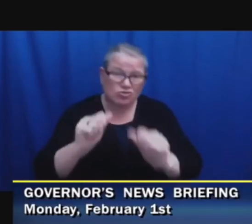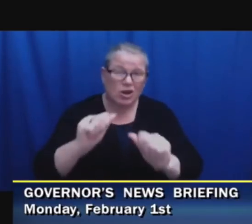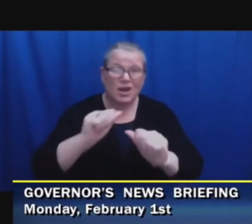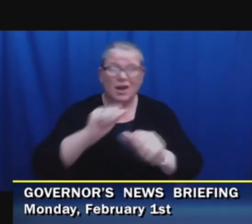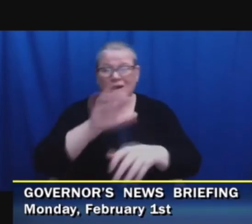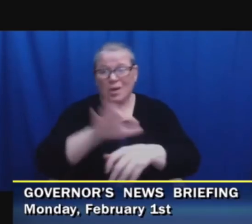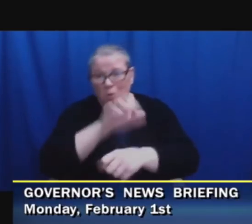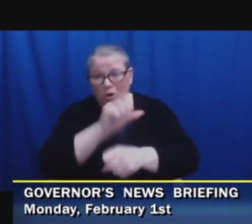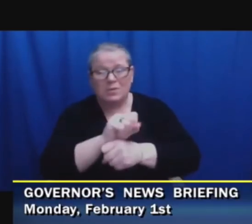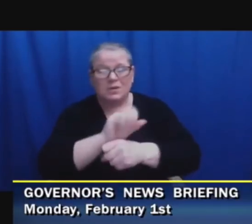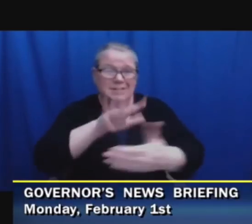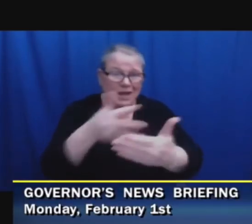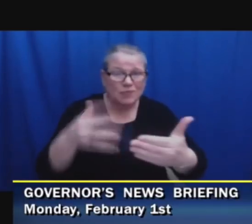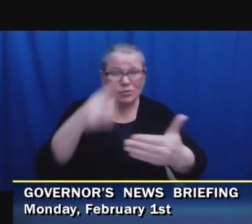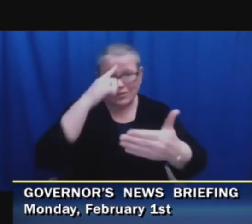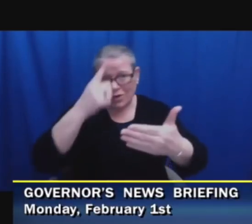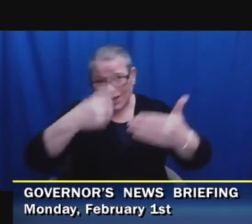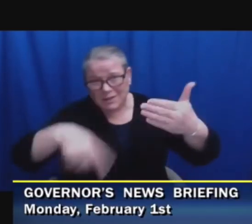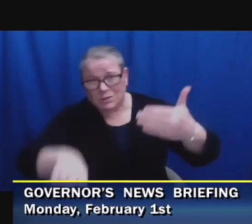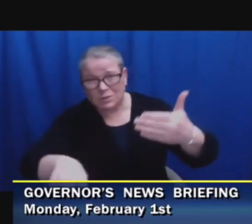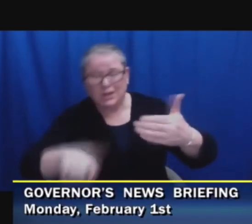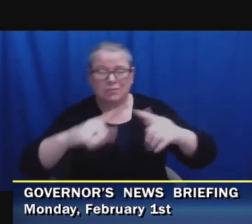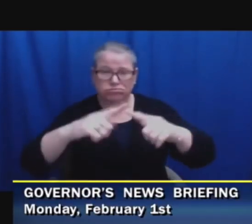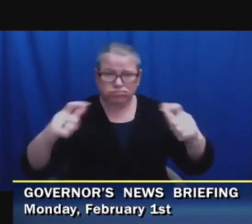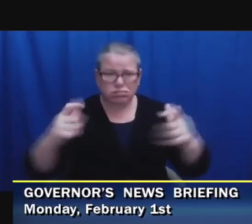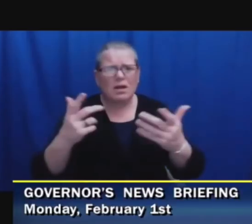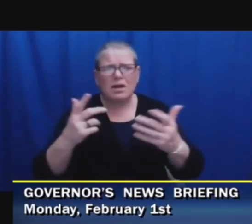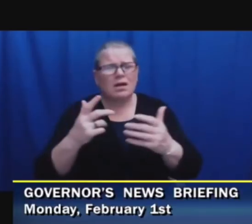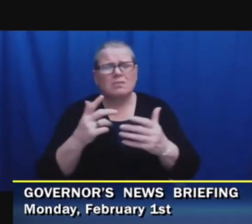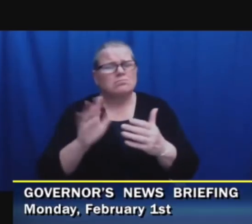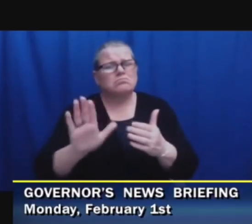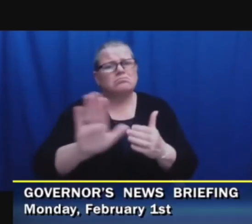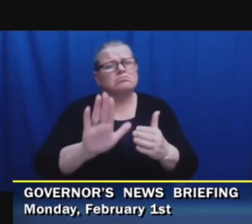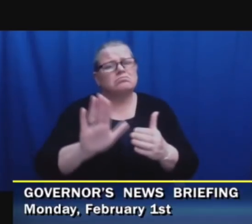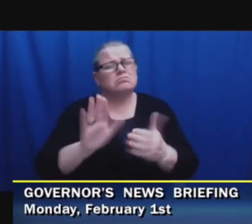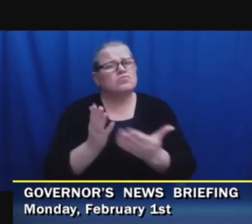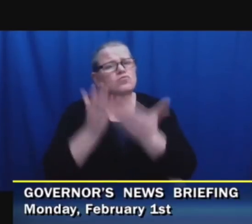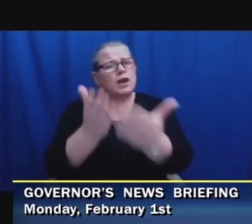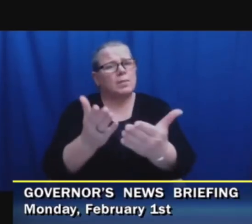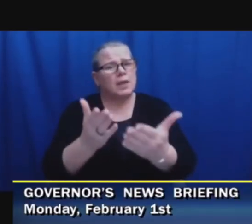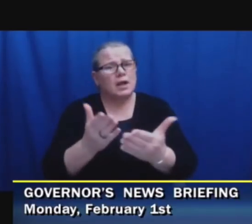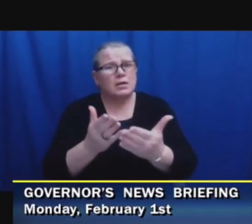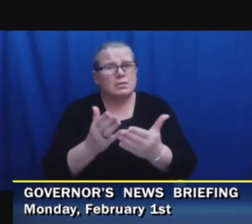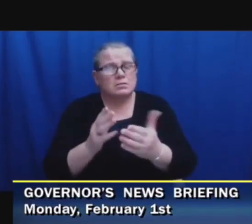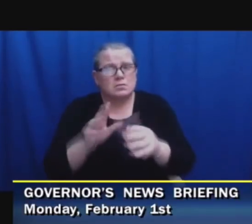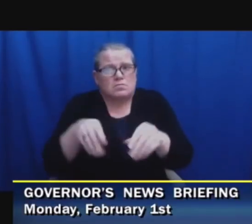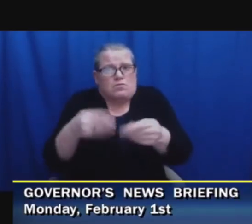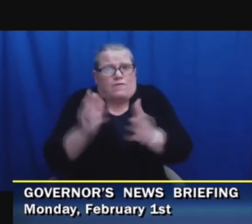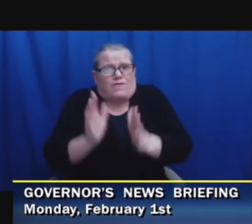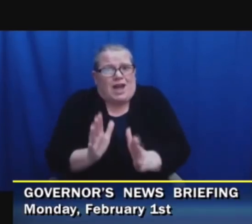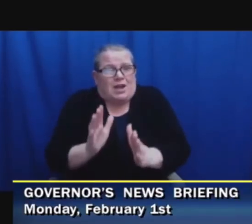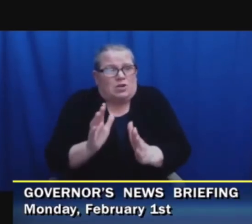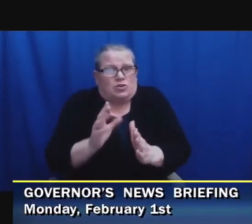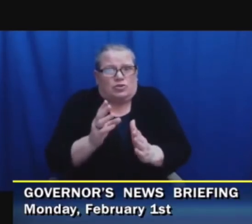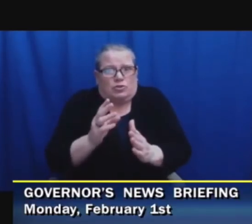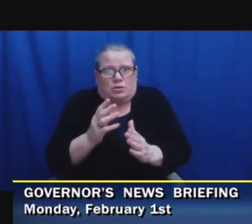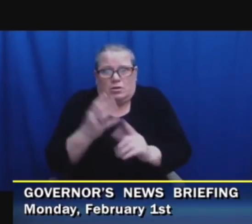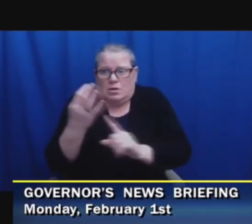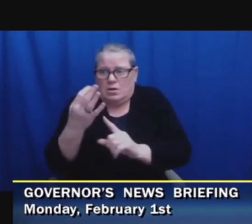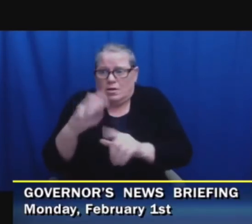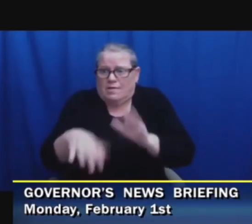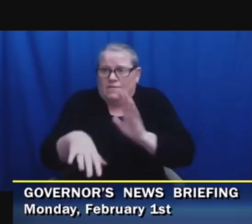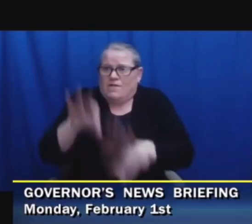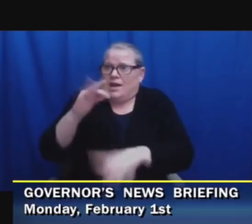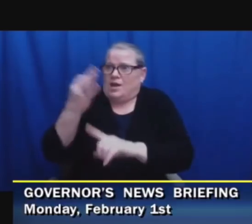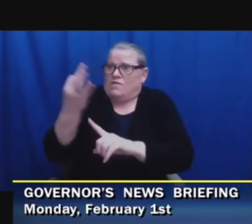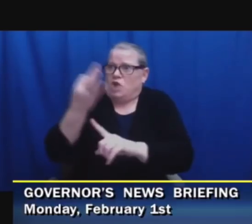appointments for the whole next week and all of that. So what would you recommend for vaccine providers if they only have a few days to plan so that they aren't just assuming